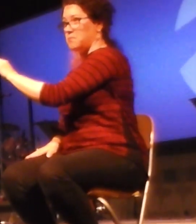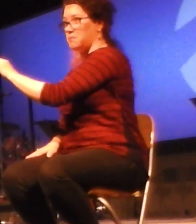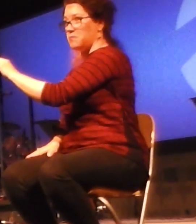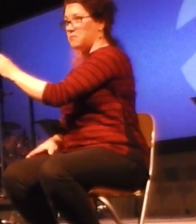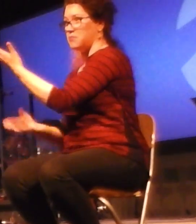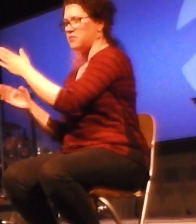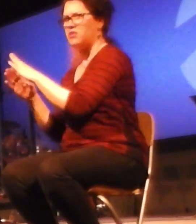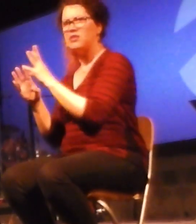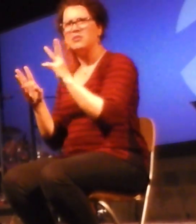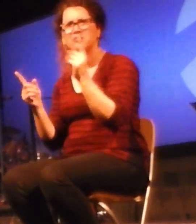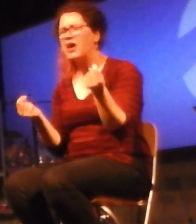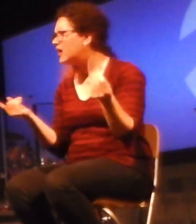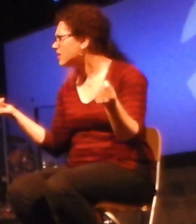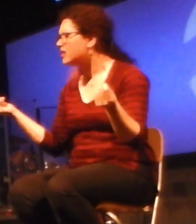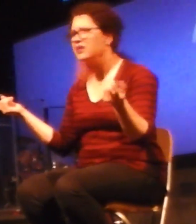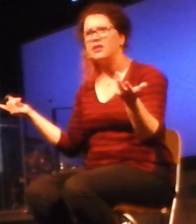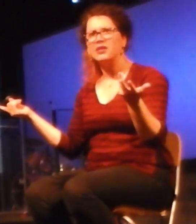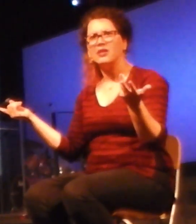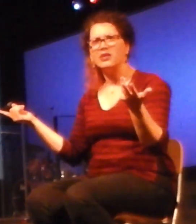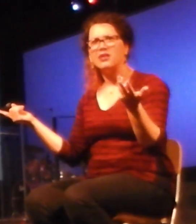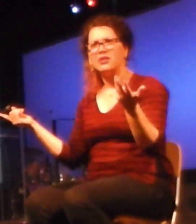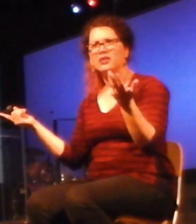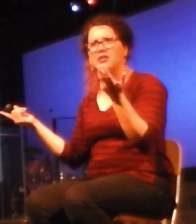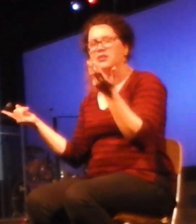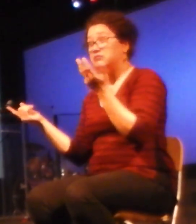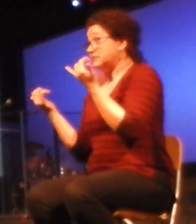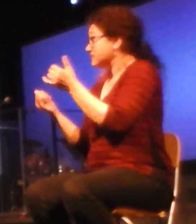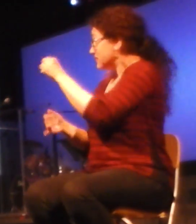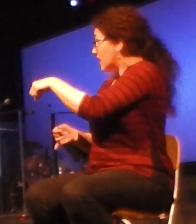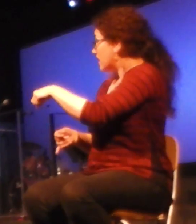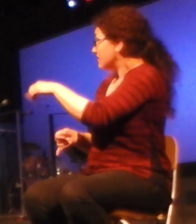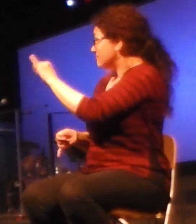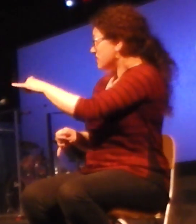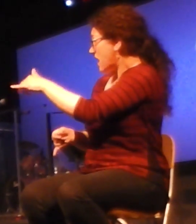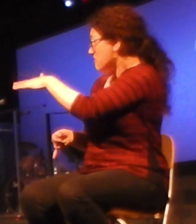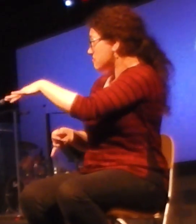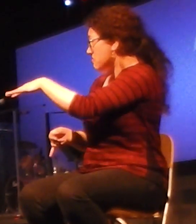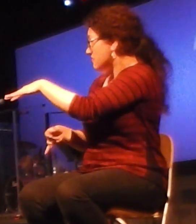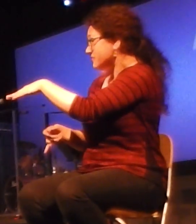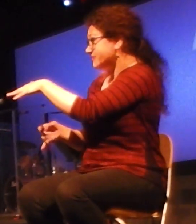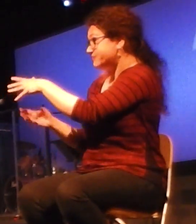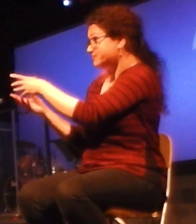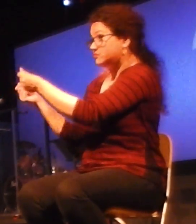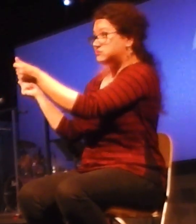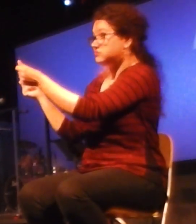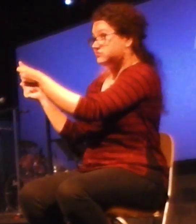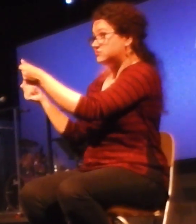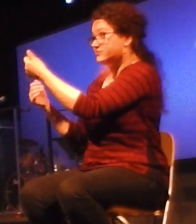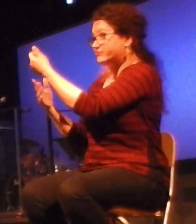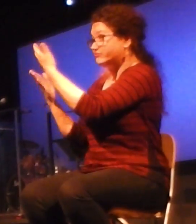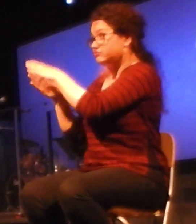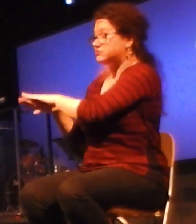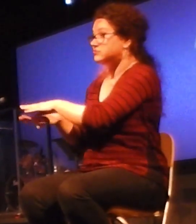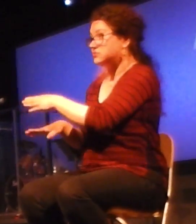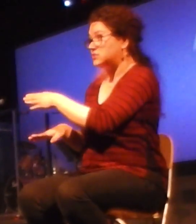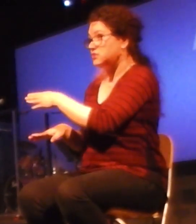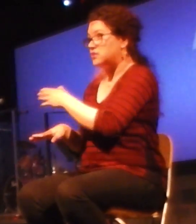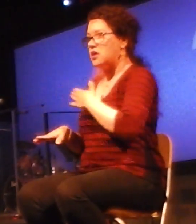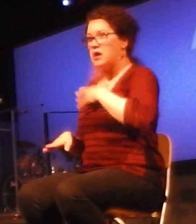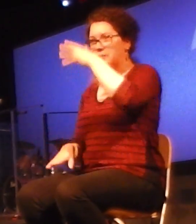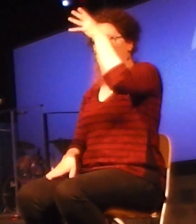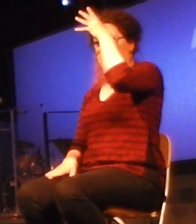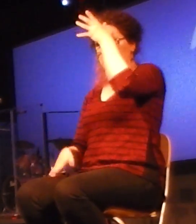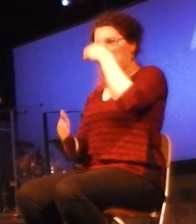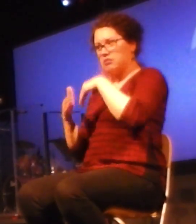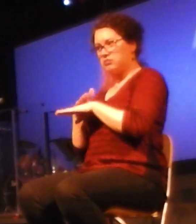It's like, what? That division of the company doesn't exist anymore. And so my dad went into Jody's office to